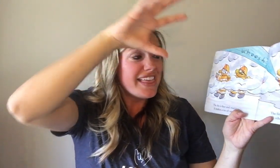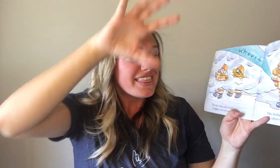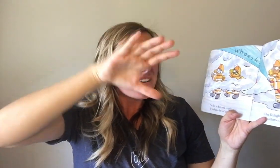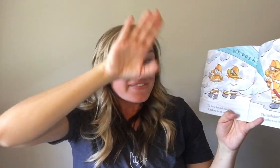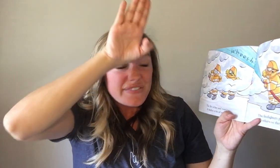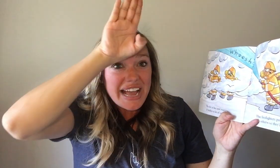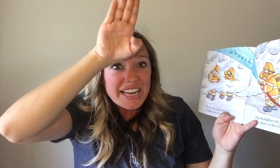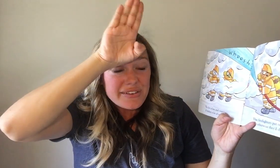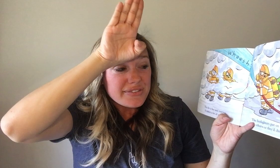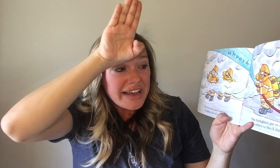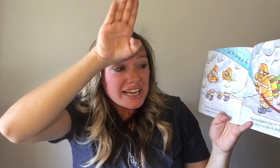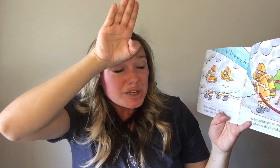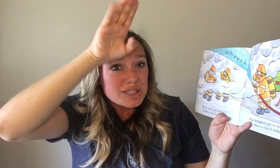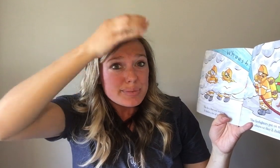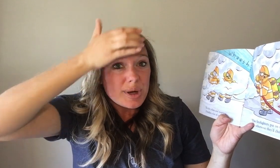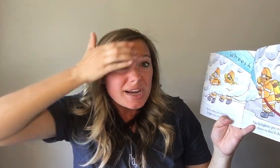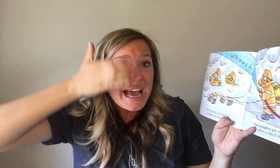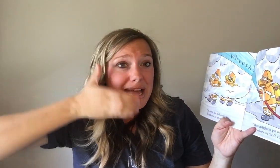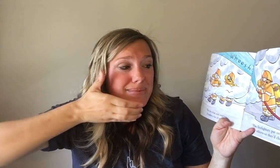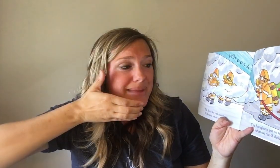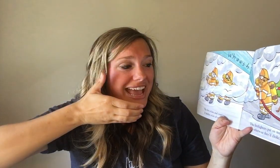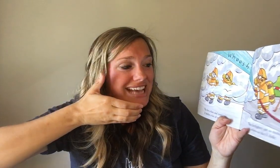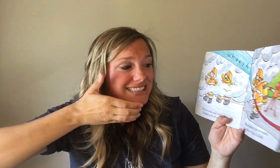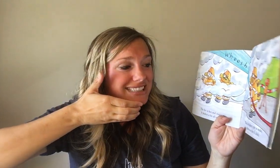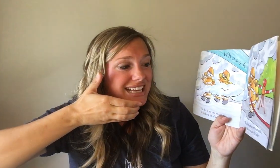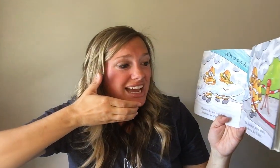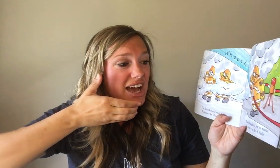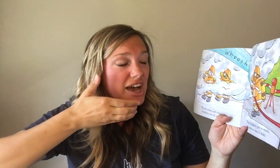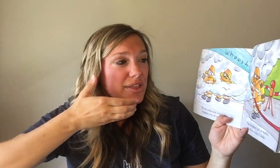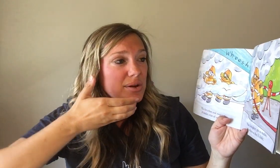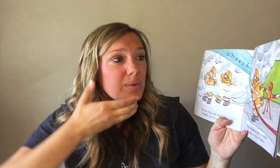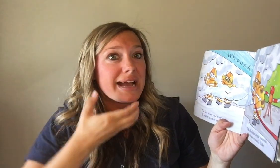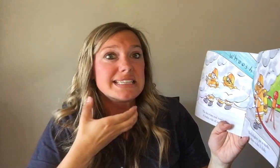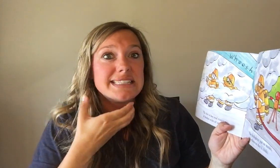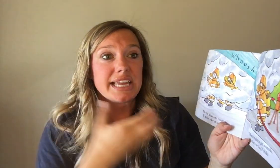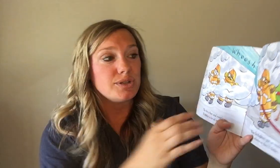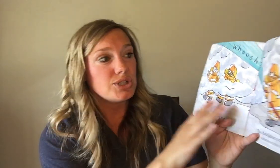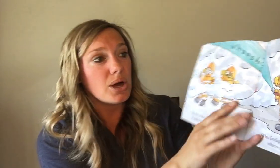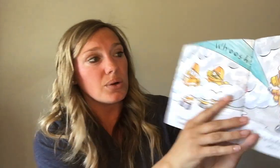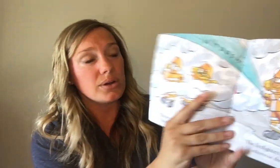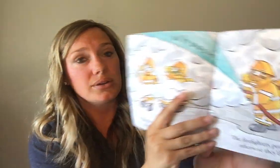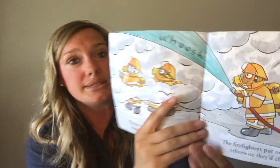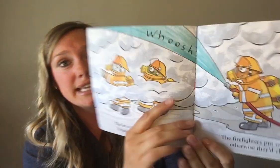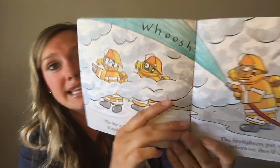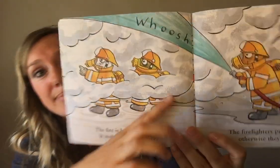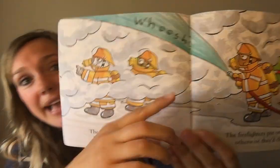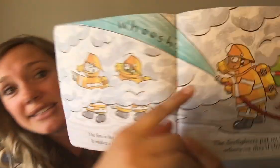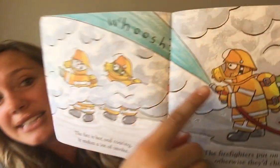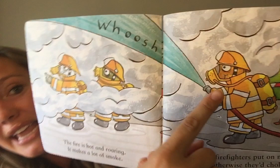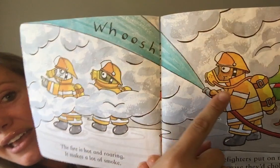The firefighters put on masks, otherwise they choke. See these masks they have